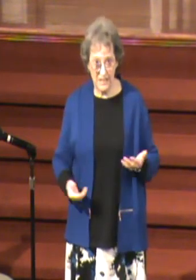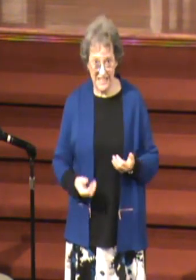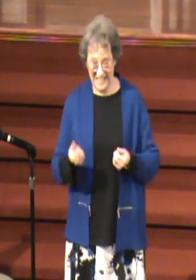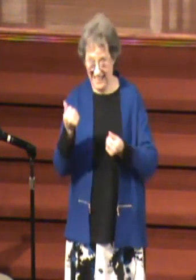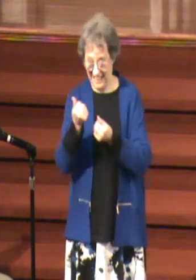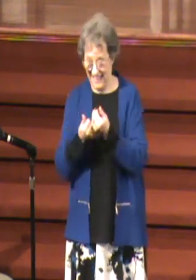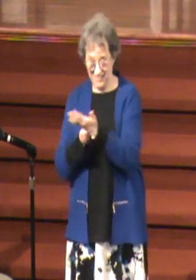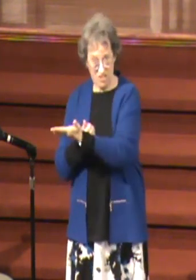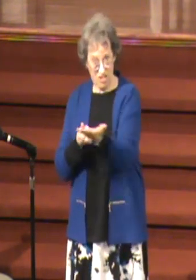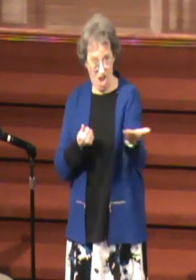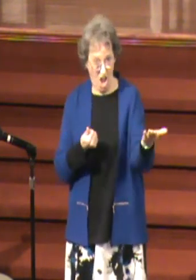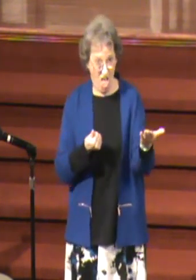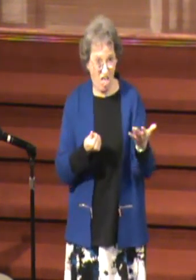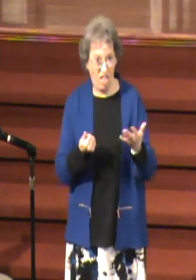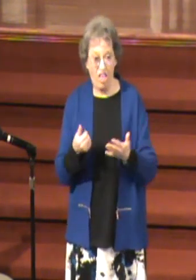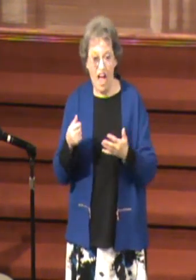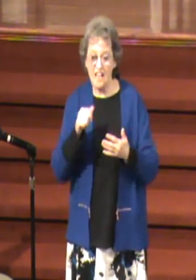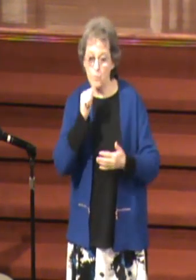trials in life. And